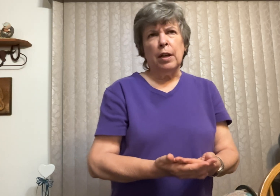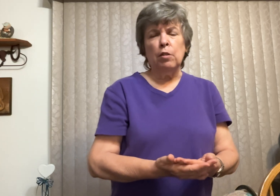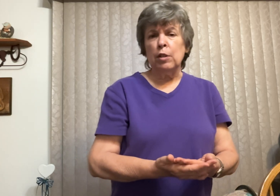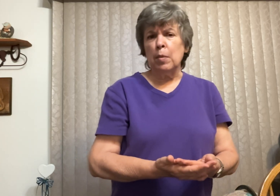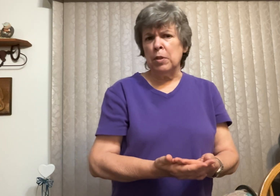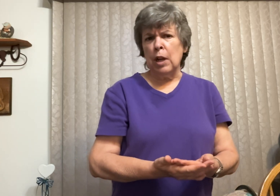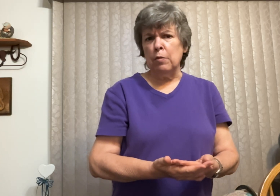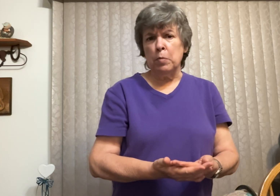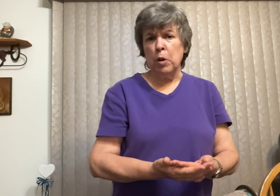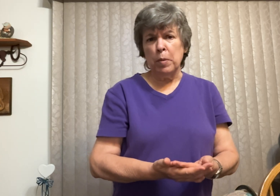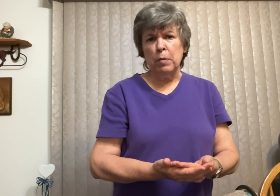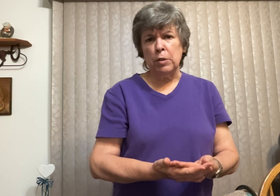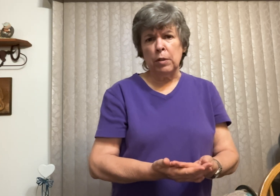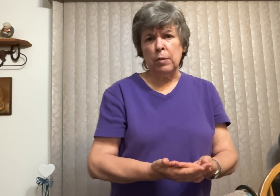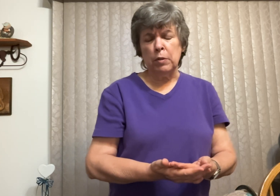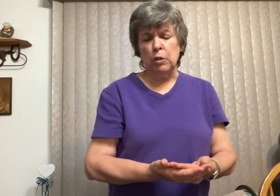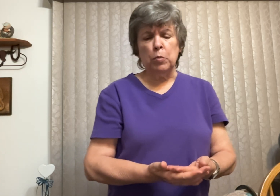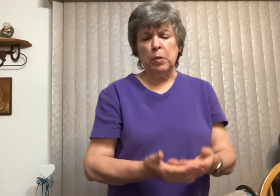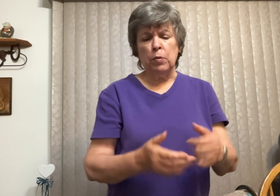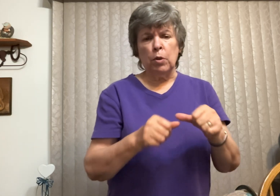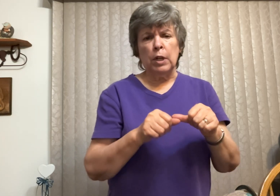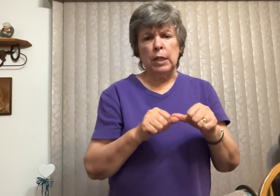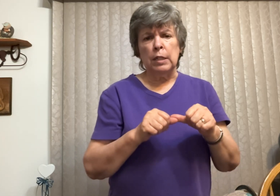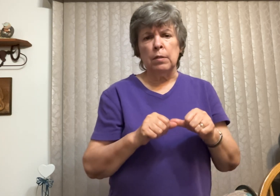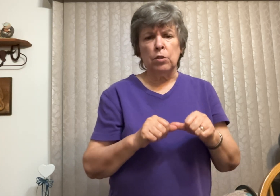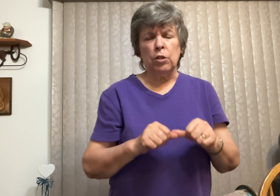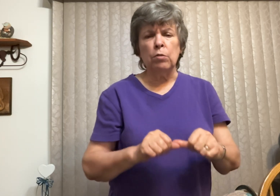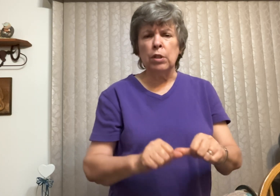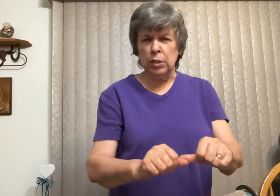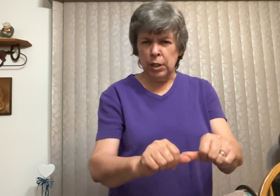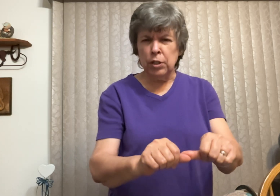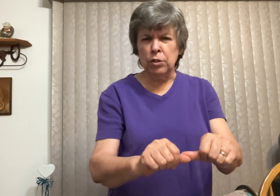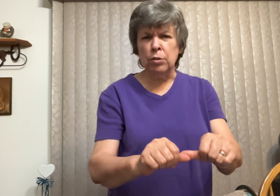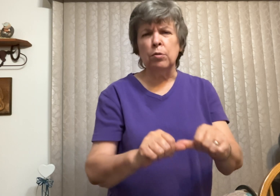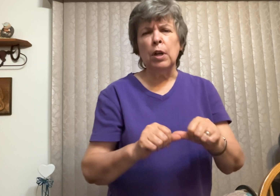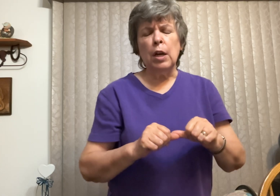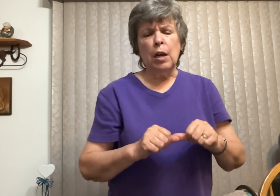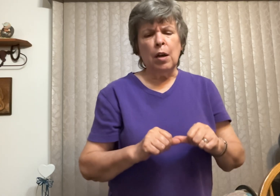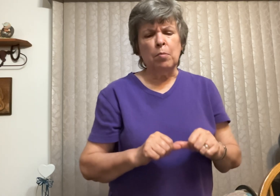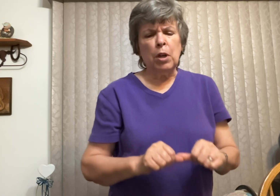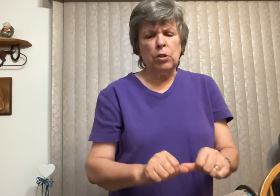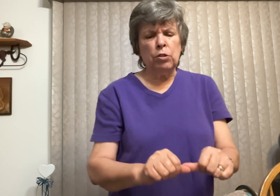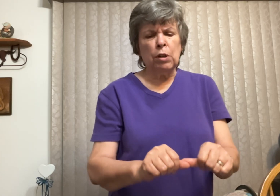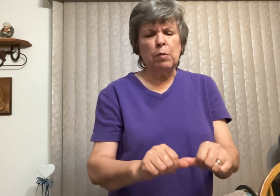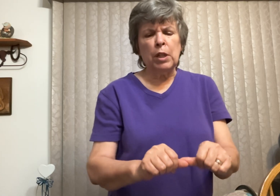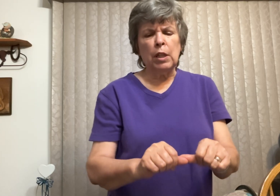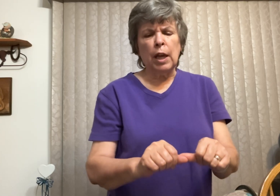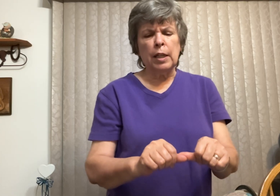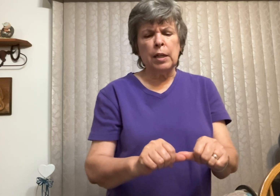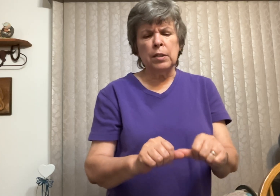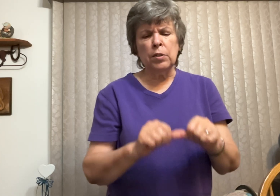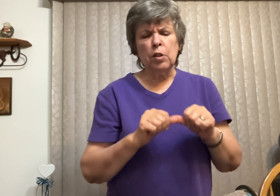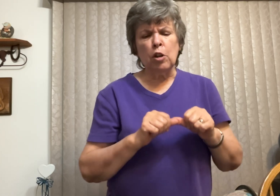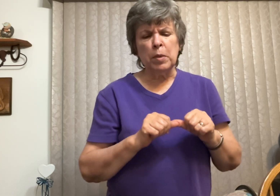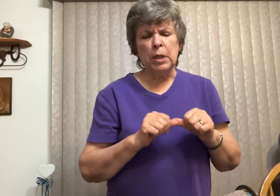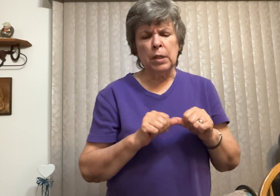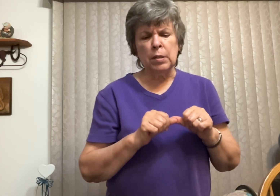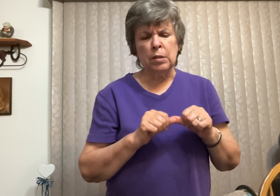looked up the sign for permanent, which I've never used before, and it showed continue. I'm not sure I really like that in this song because the